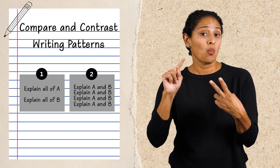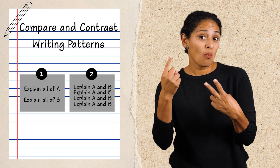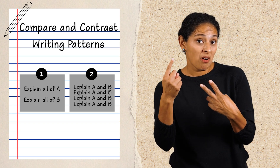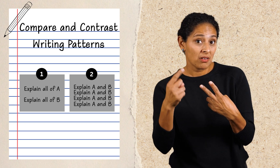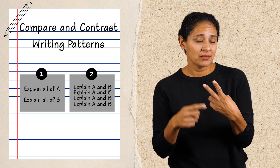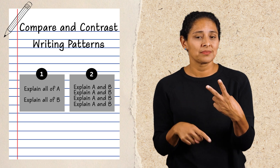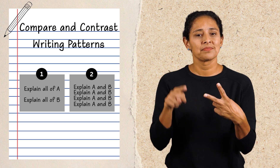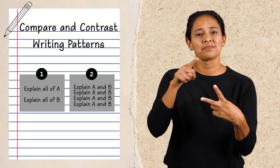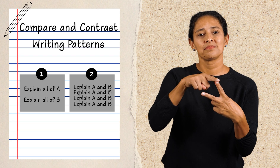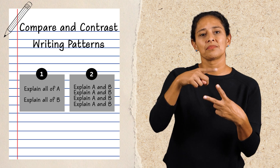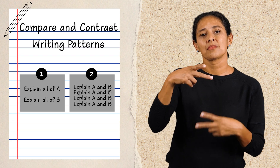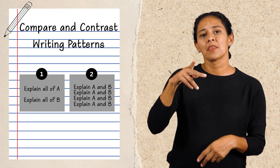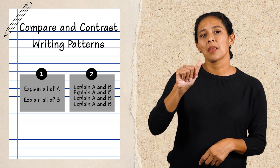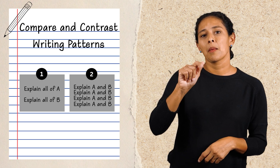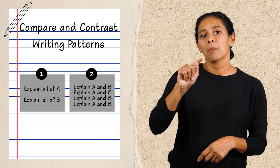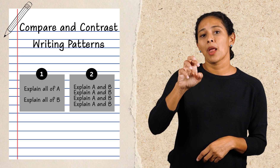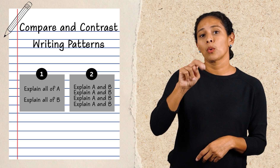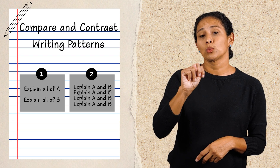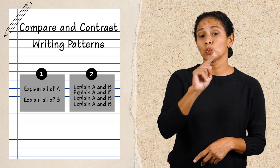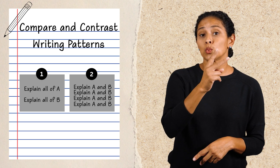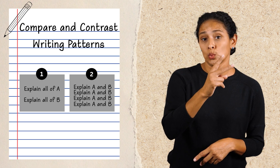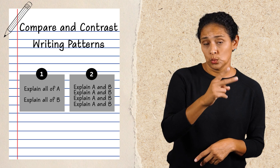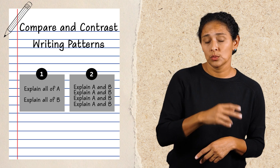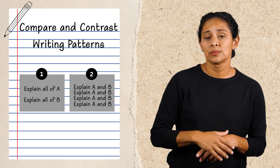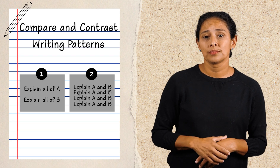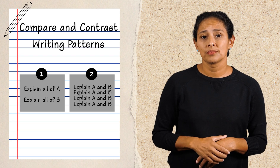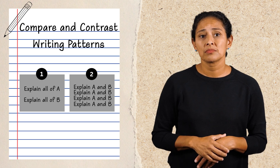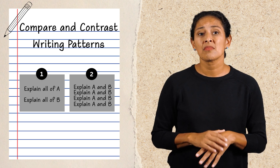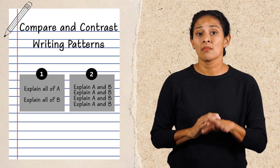1 and pattern 2.